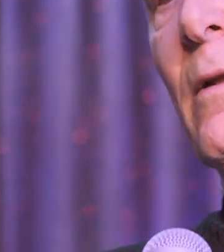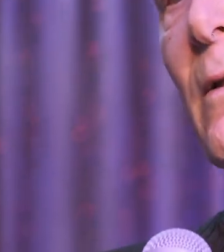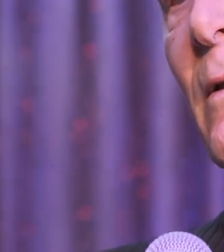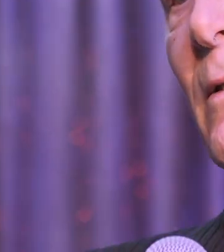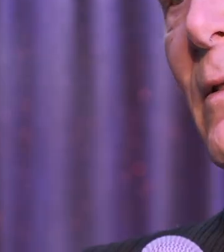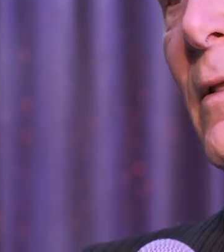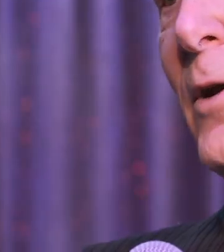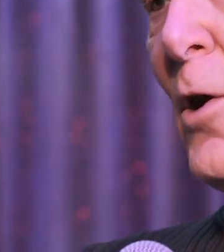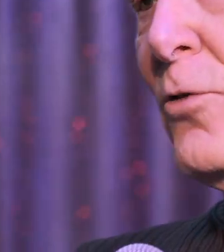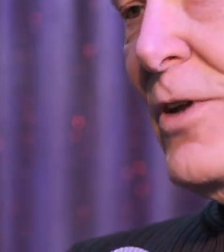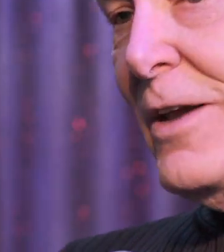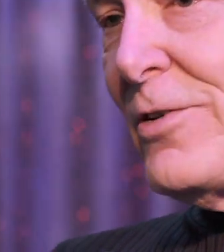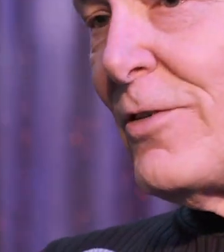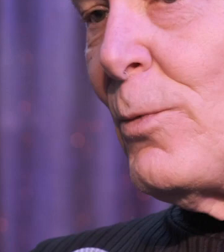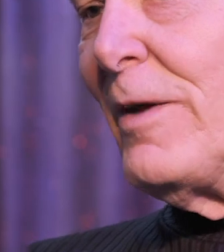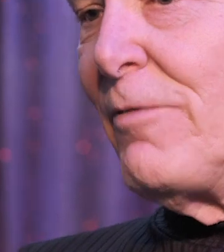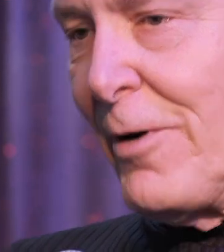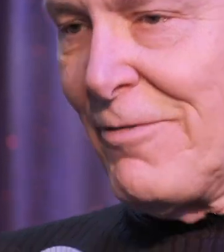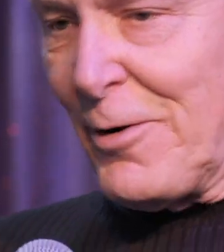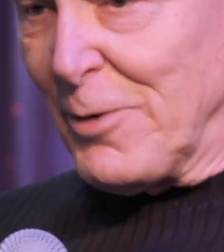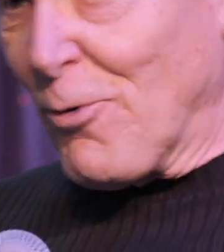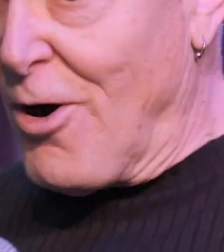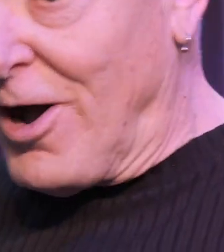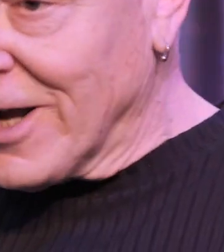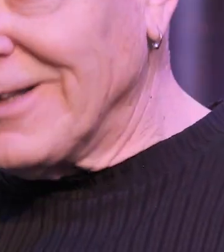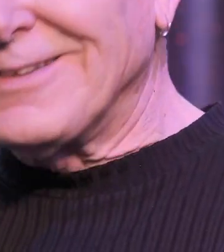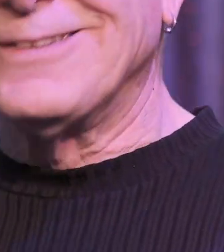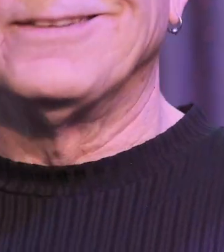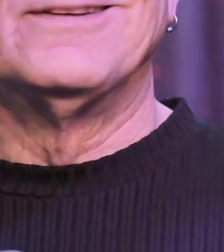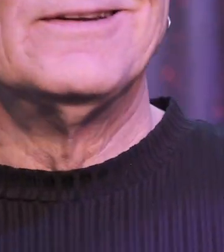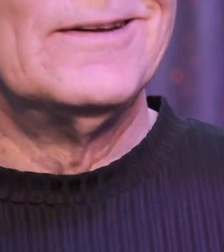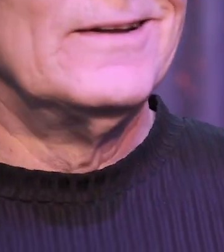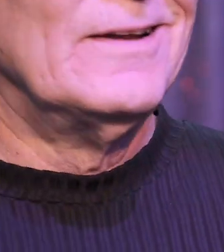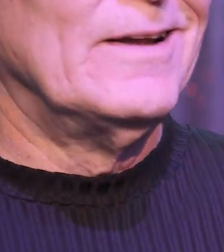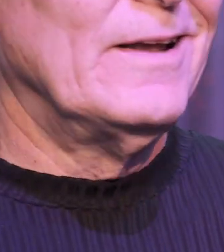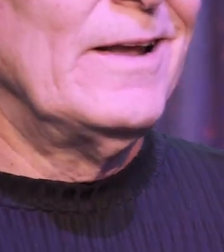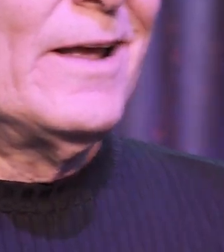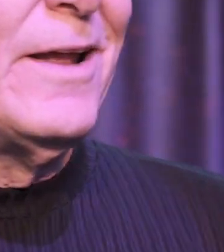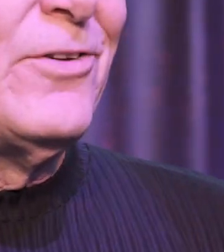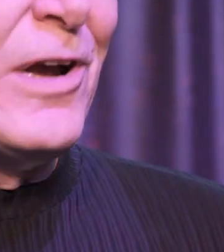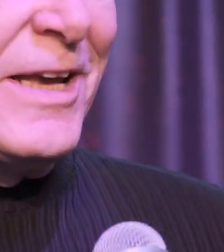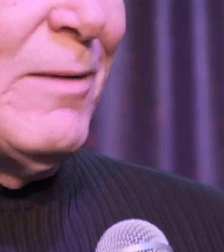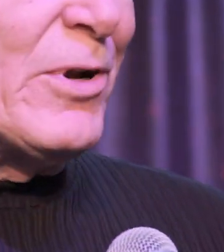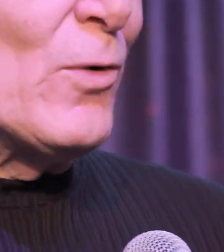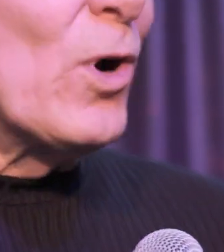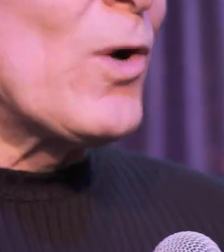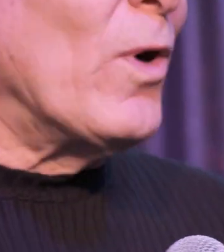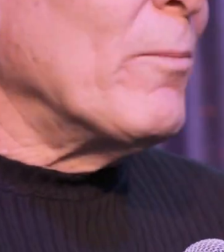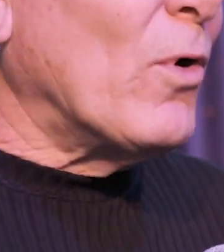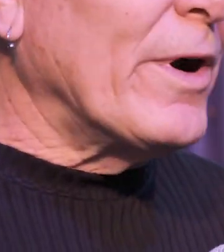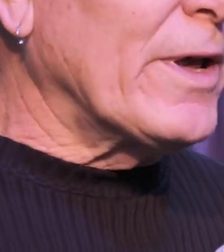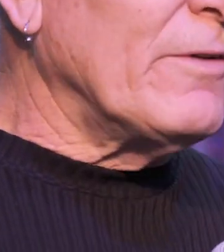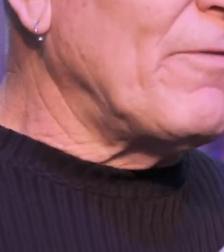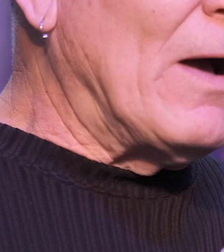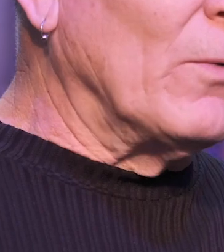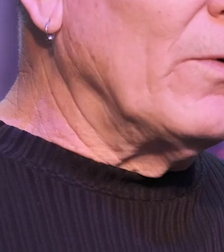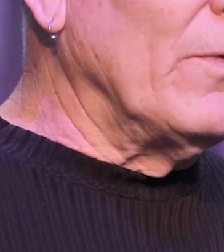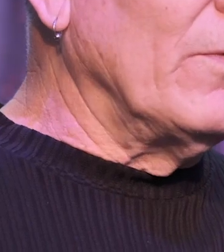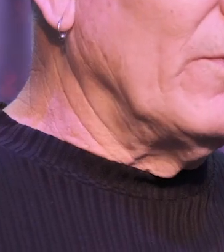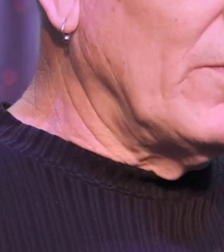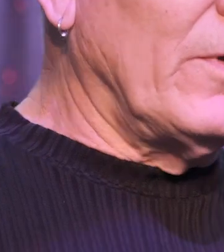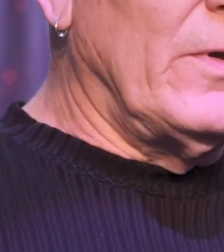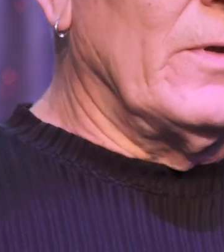point the negotiations went very, very wrong, and Chuck came into work one morning and